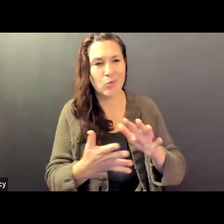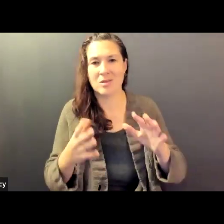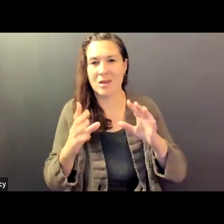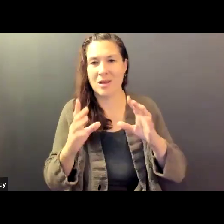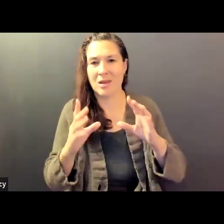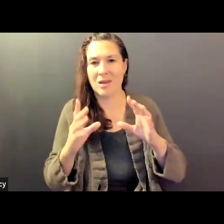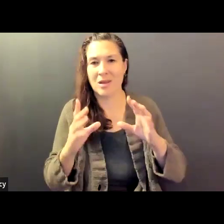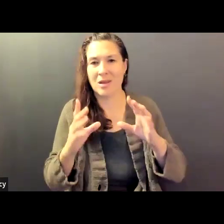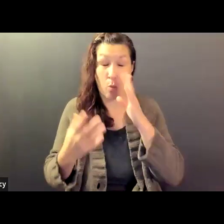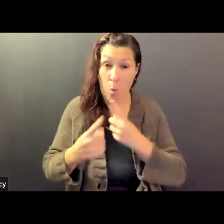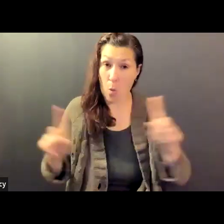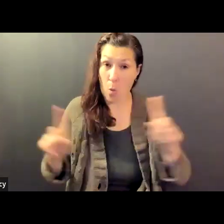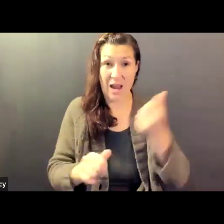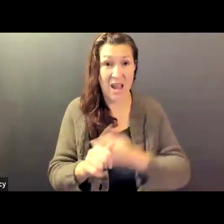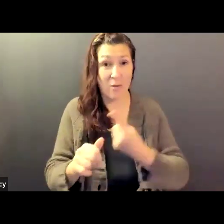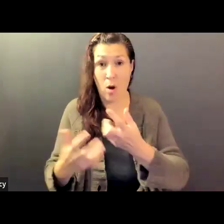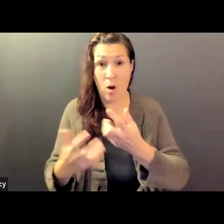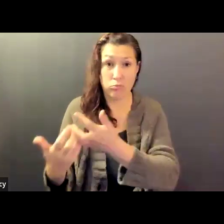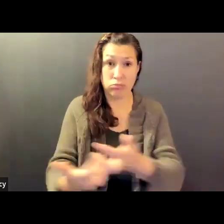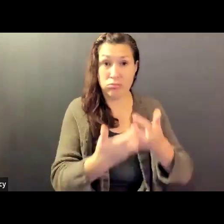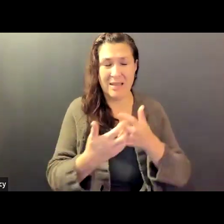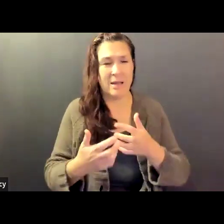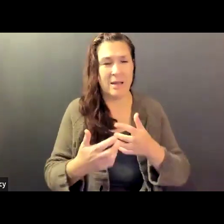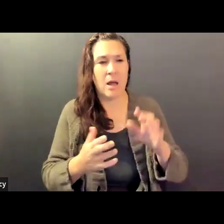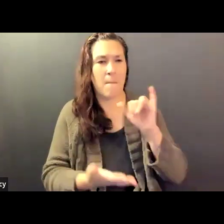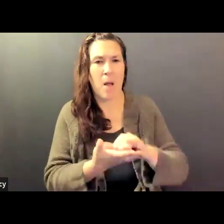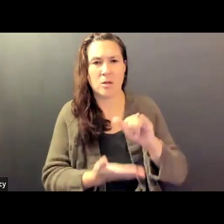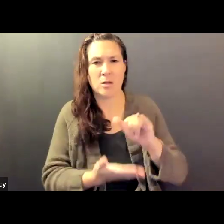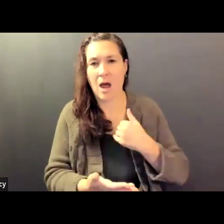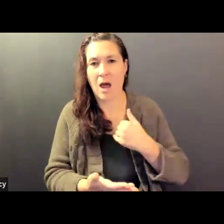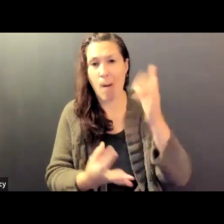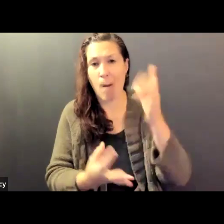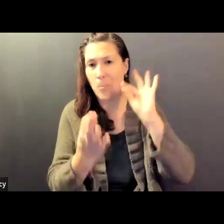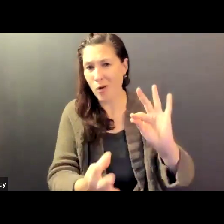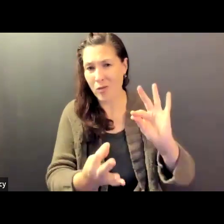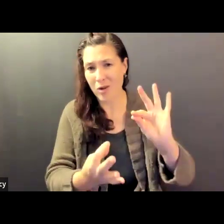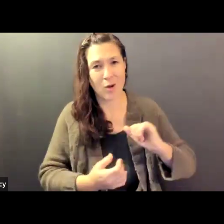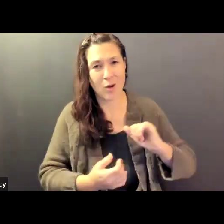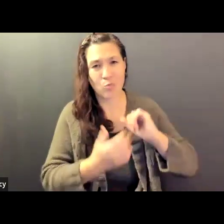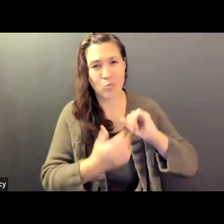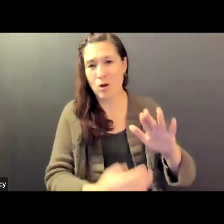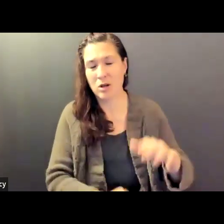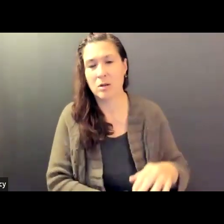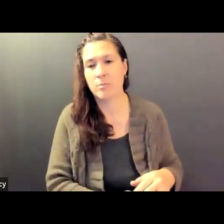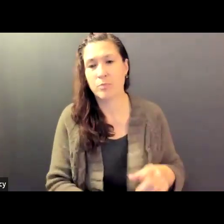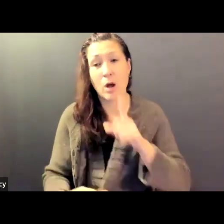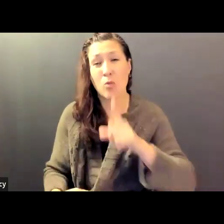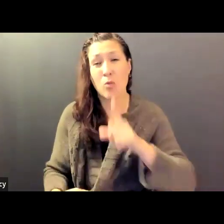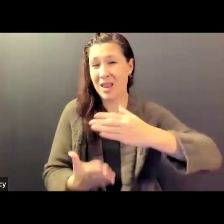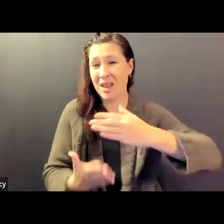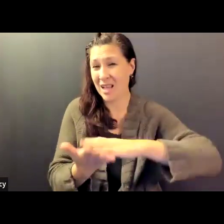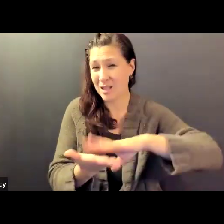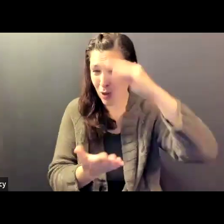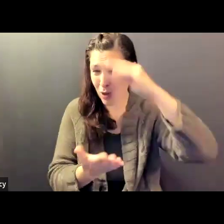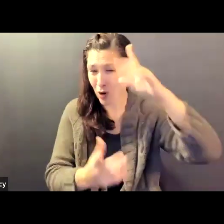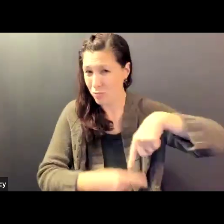to roll one formula out that's going to work perfectly for everyone. But the real advantage we have in the lessons learned is that